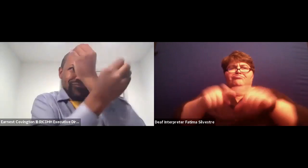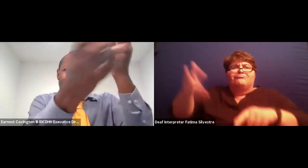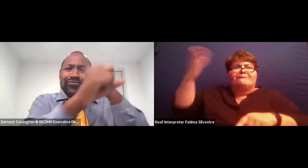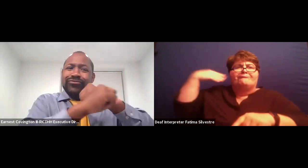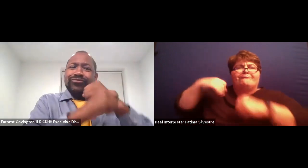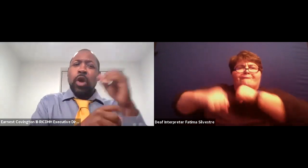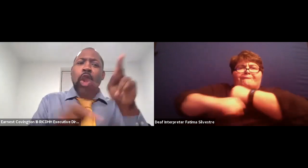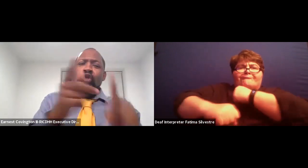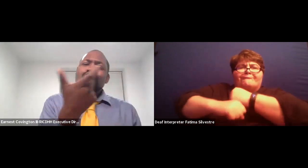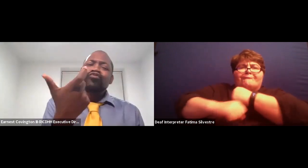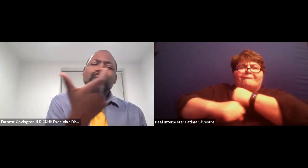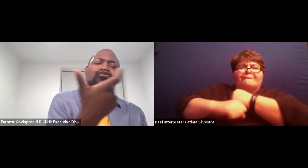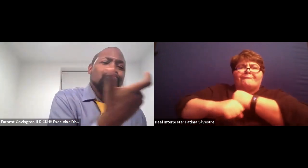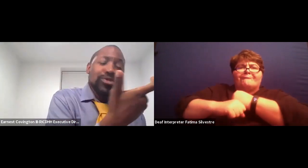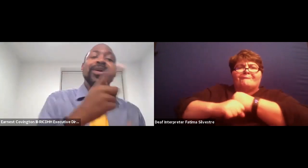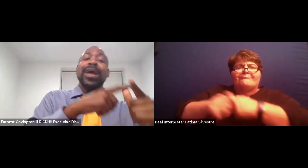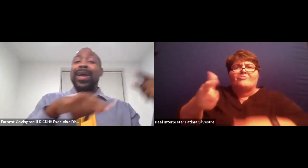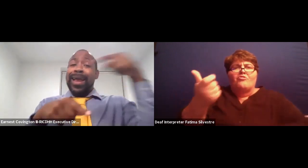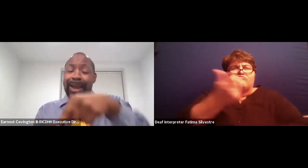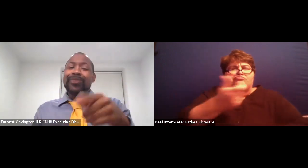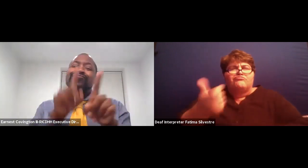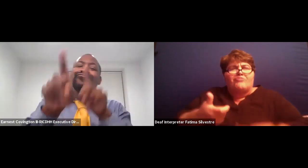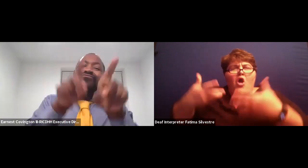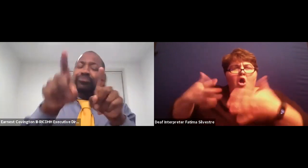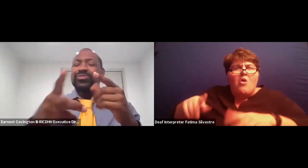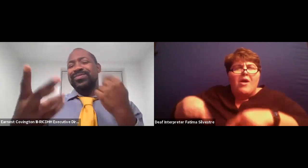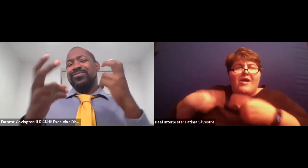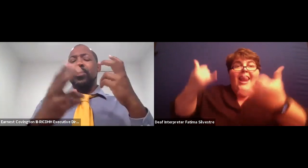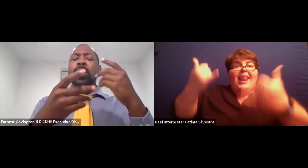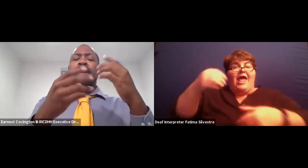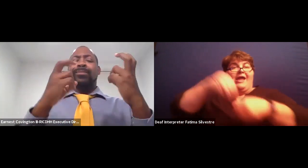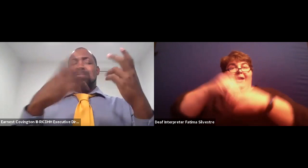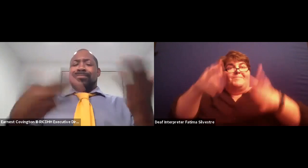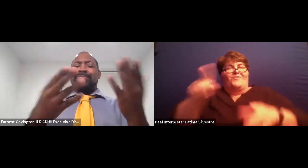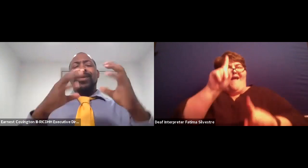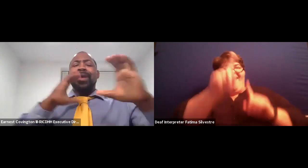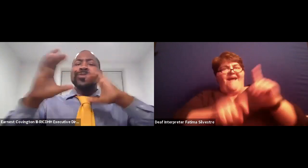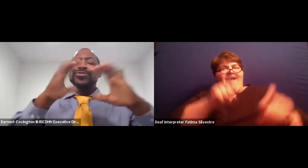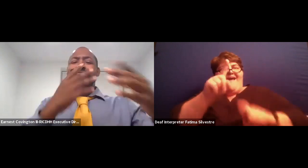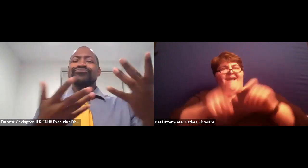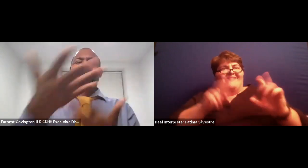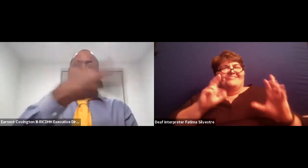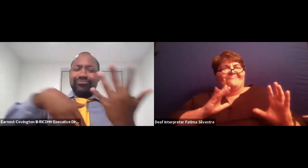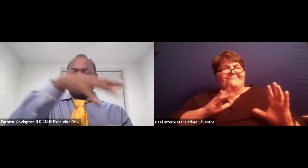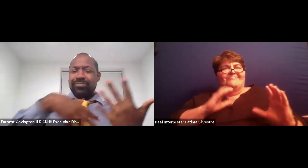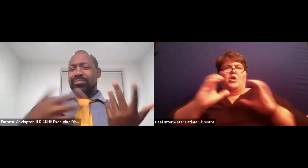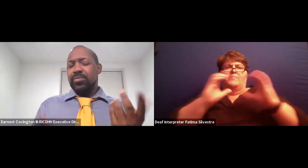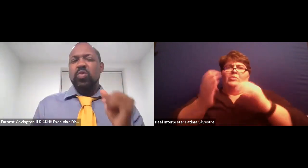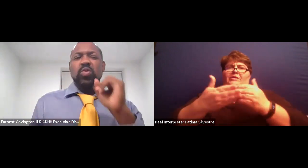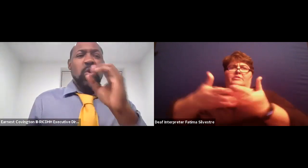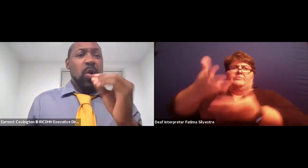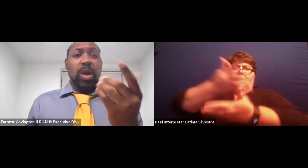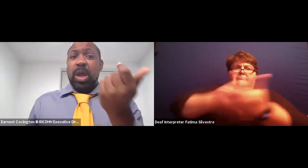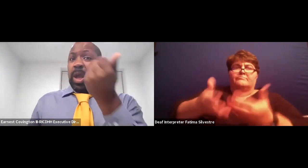We did get to our advertisers in advance, so we know that you're ready and that you're here and ready to ask